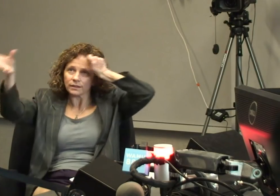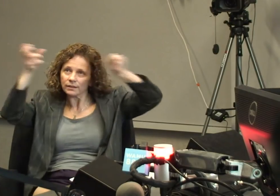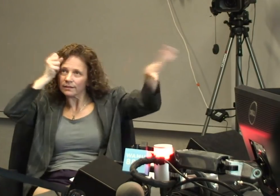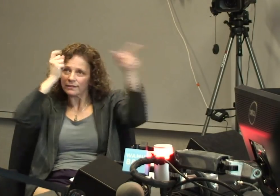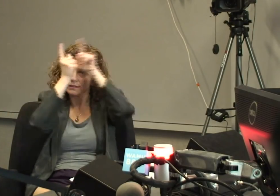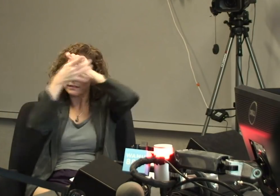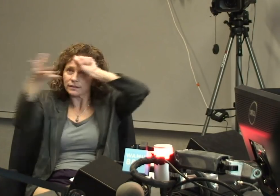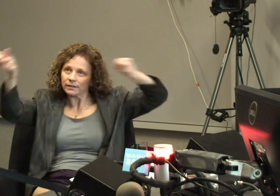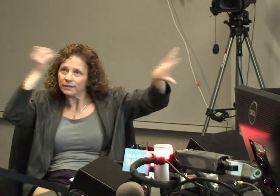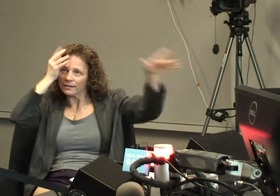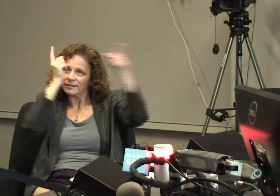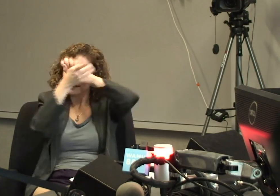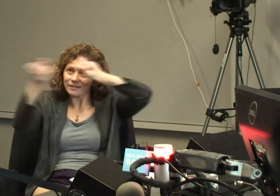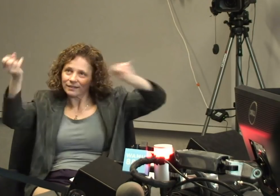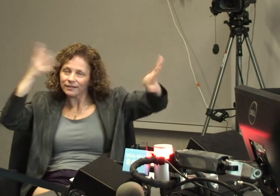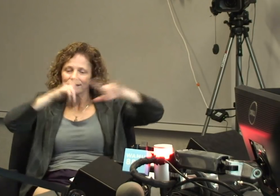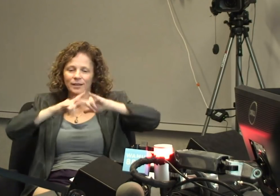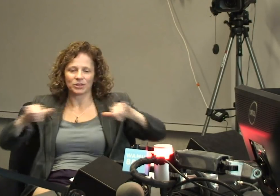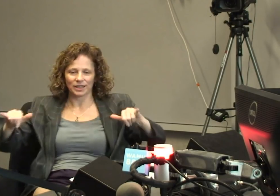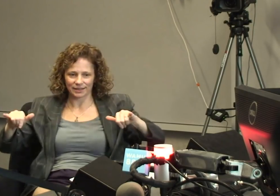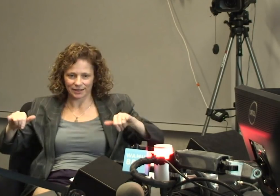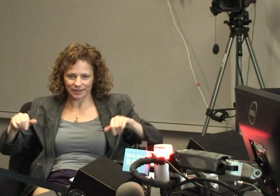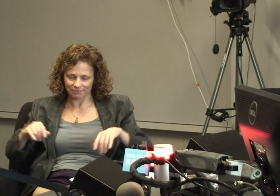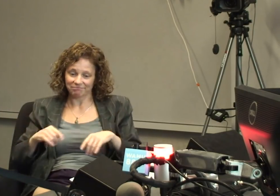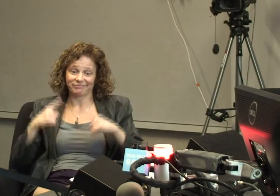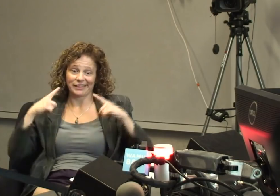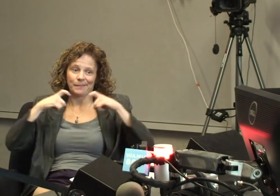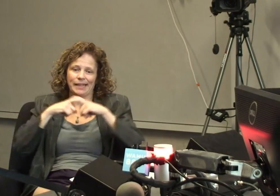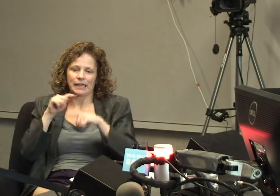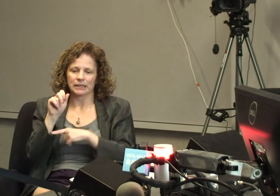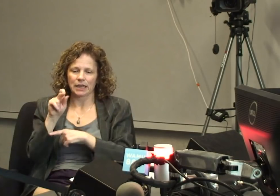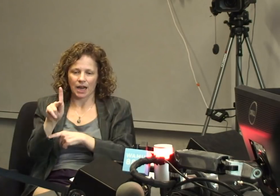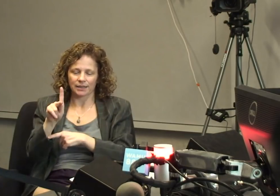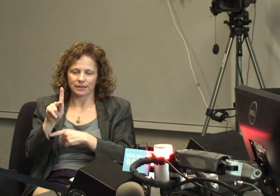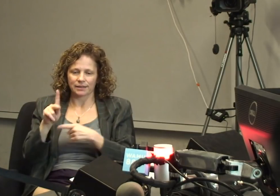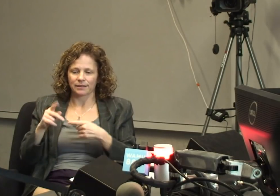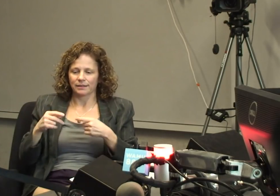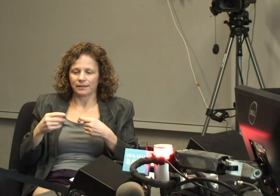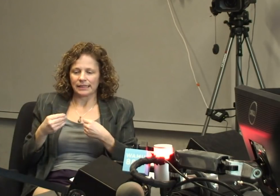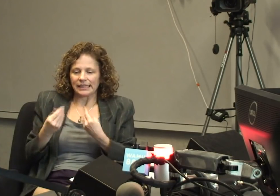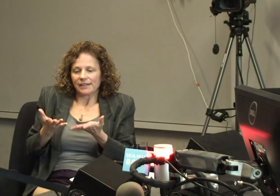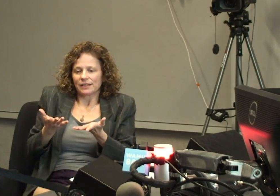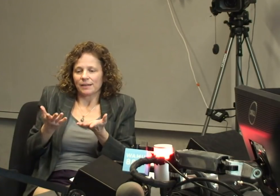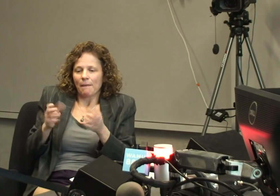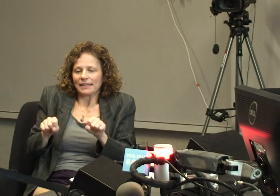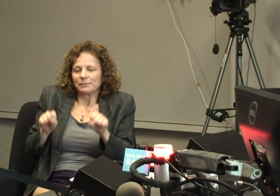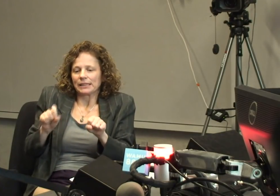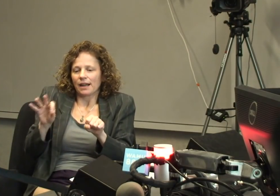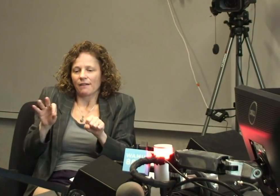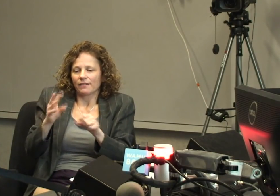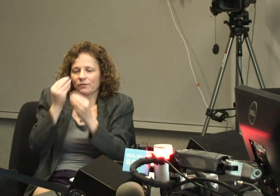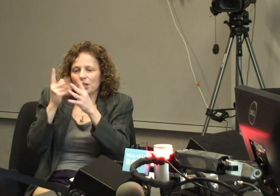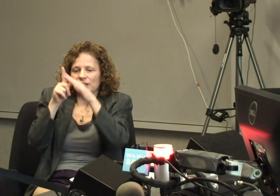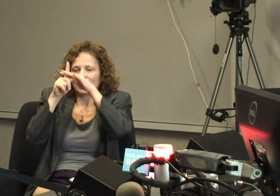in that source message, understand the meeting, and simultaneously produce a target message having the same equivalent message. It's very complex,